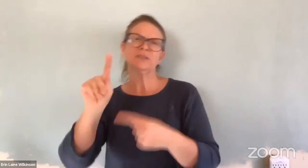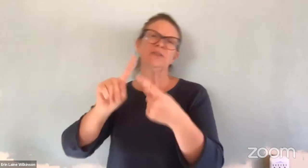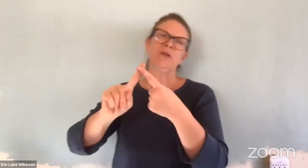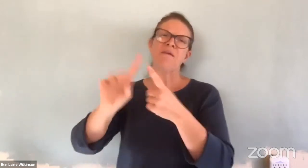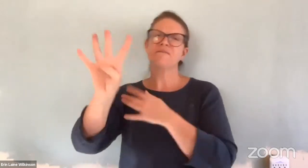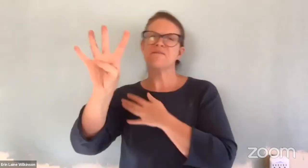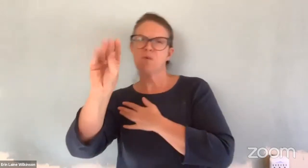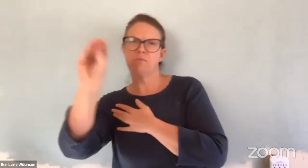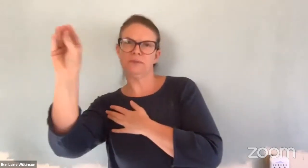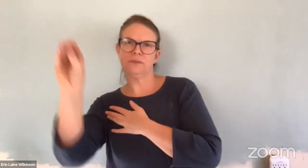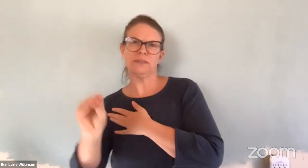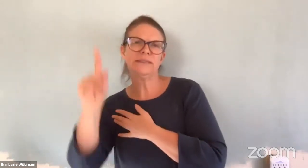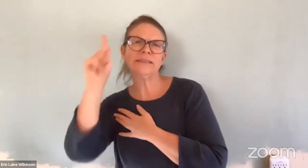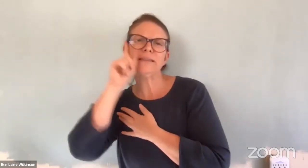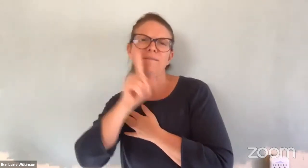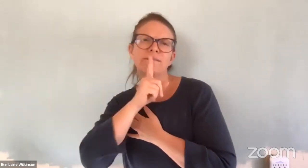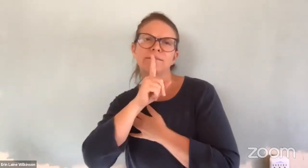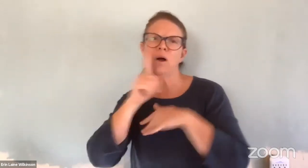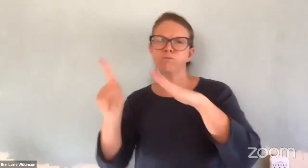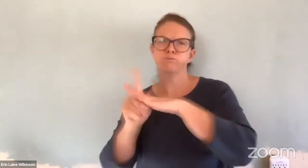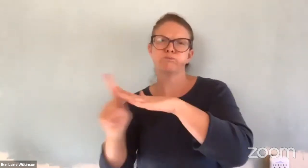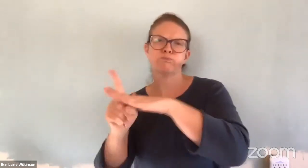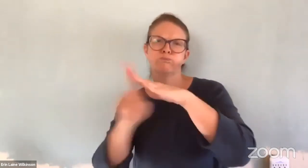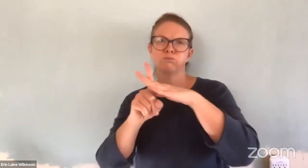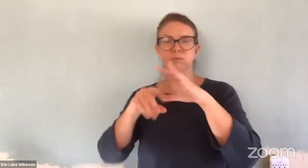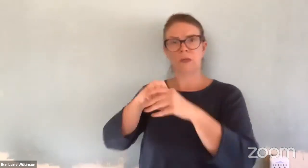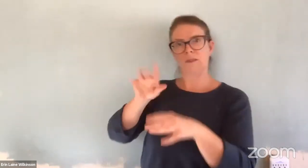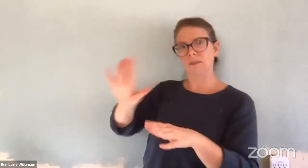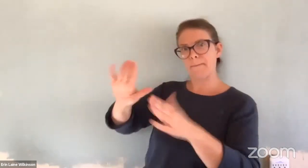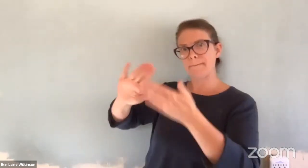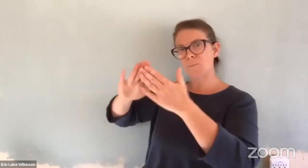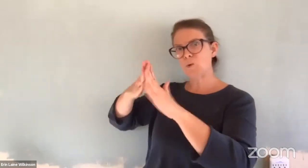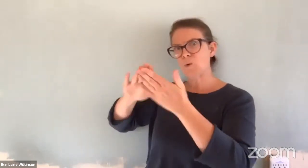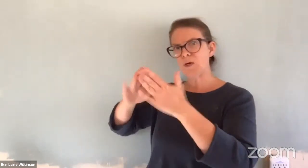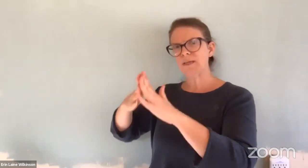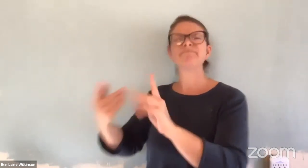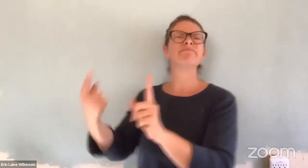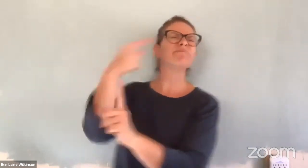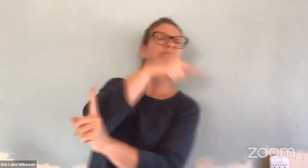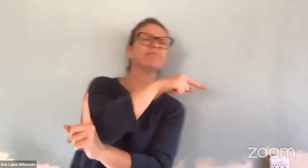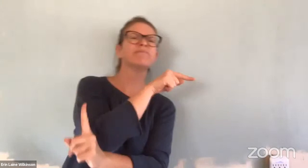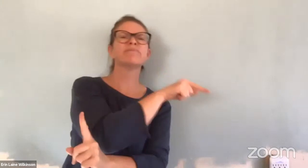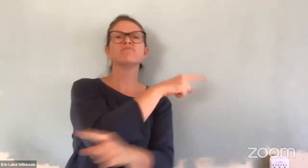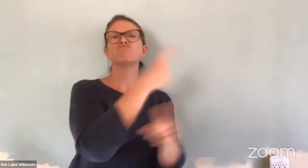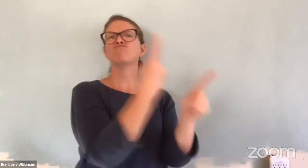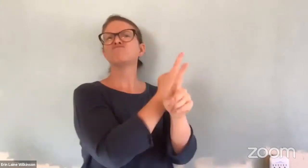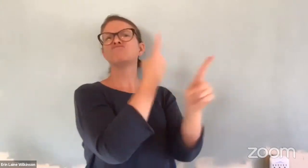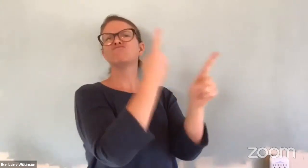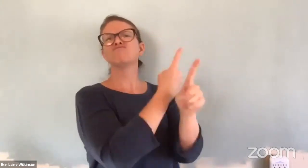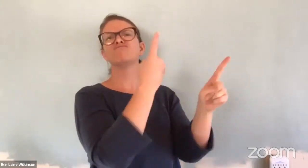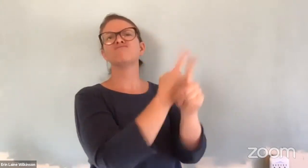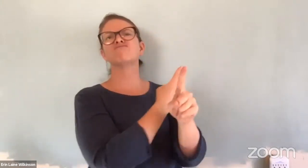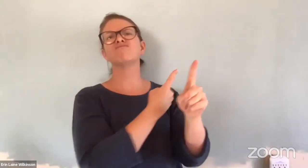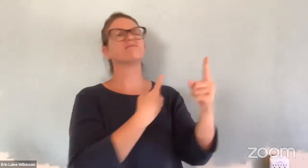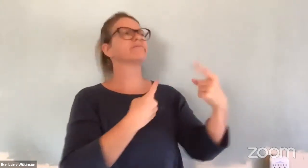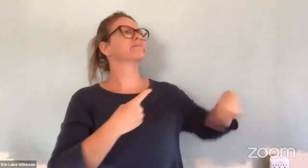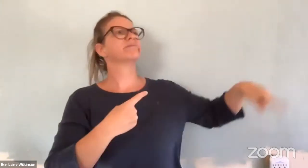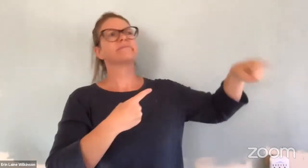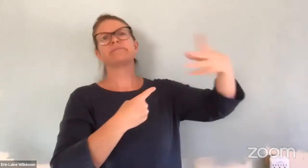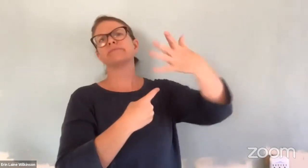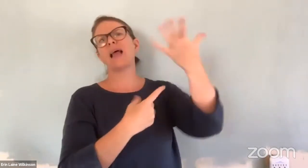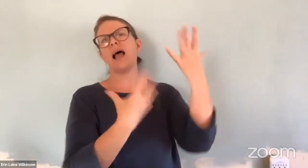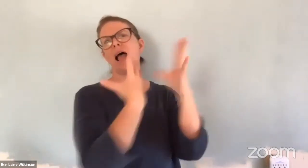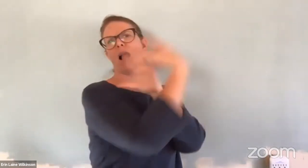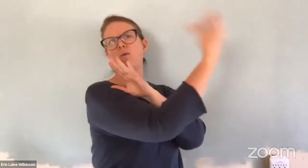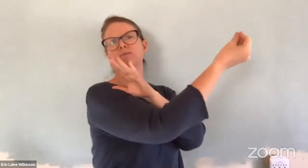And up to like a 0.5% percentage of deafness in these communities, so a bit of a higher incidence of deafness